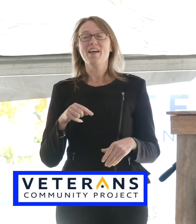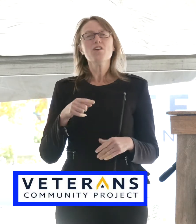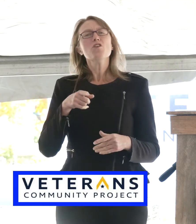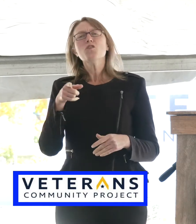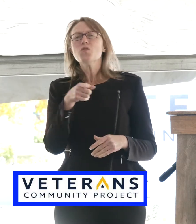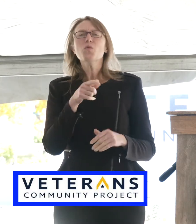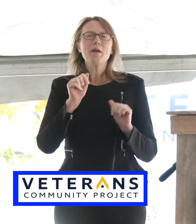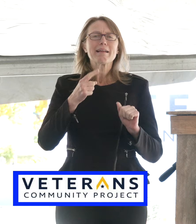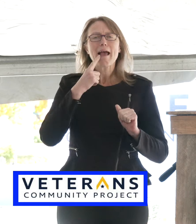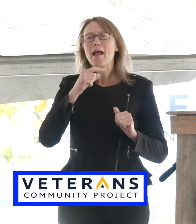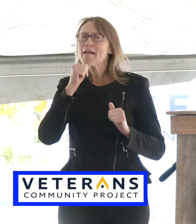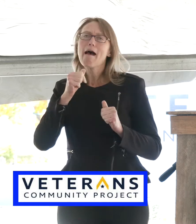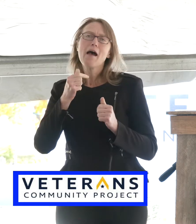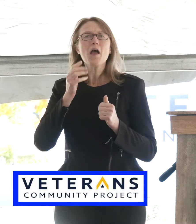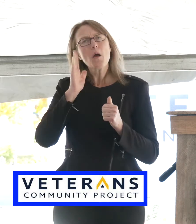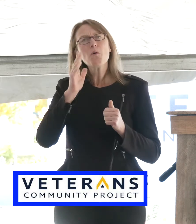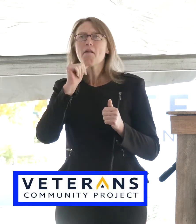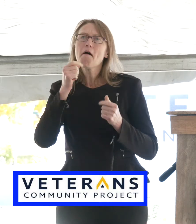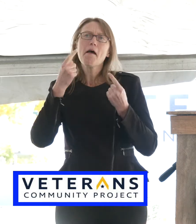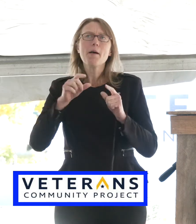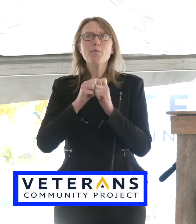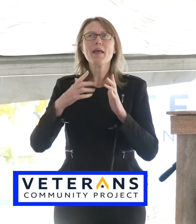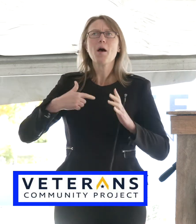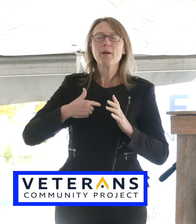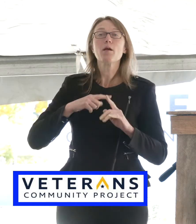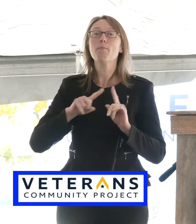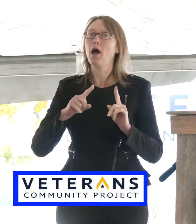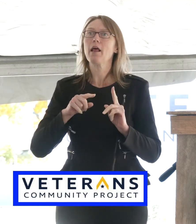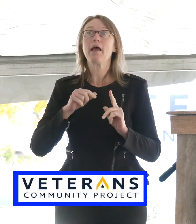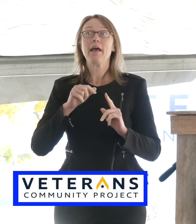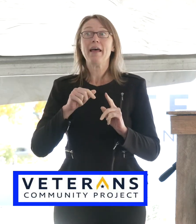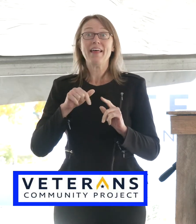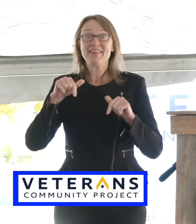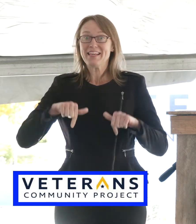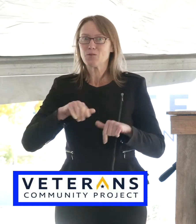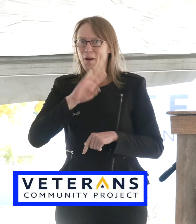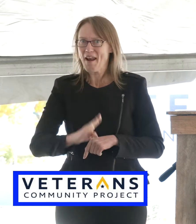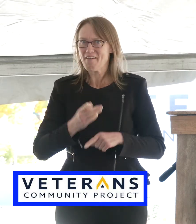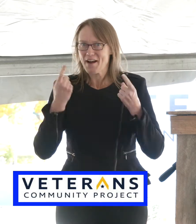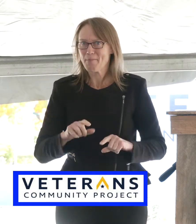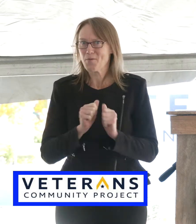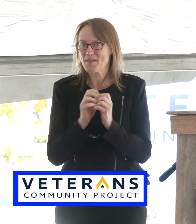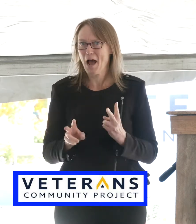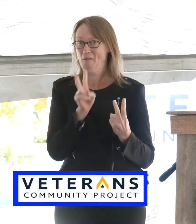happened without Jason Kander and Brian. So let's give them a huge round of applause.